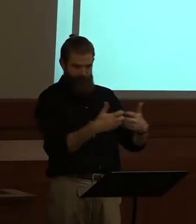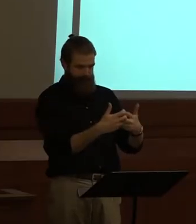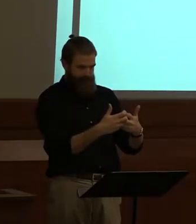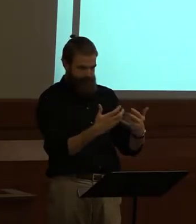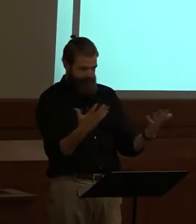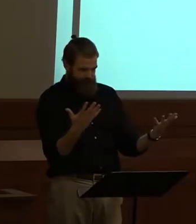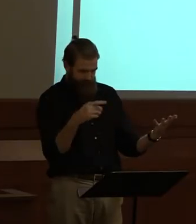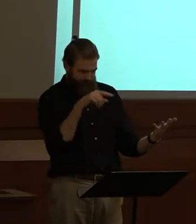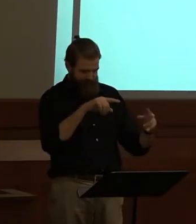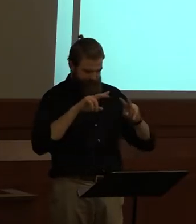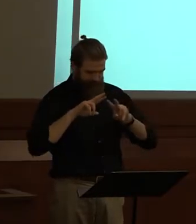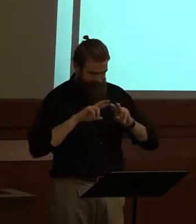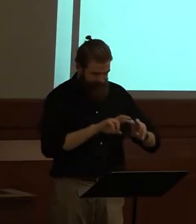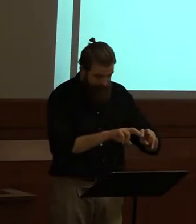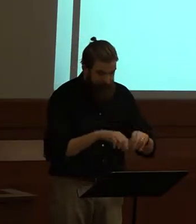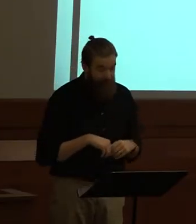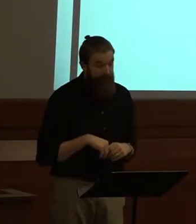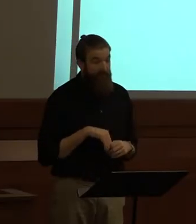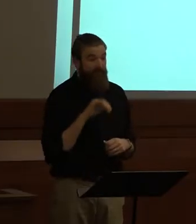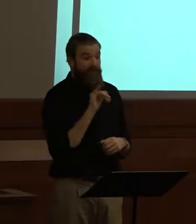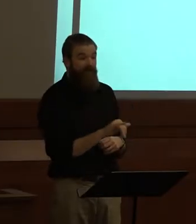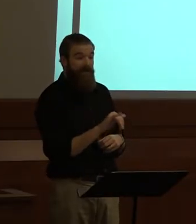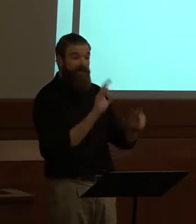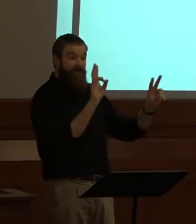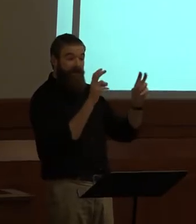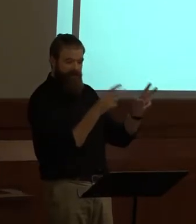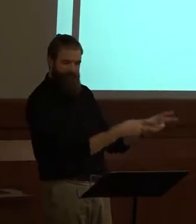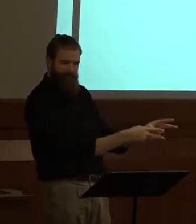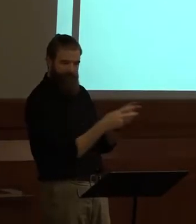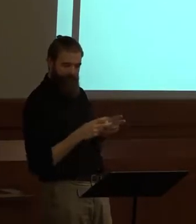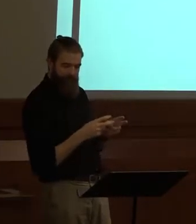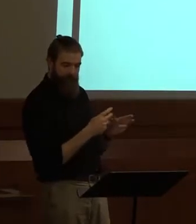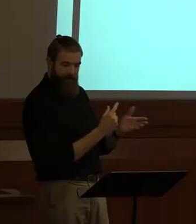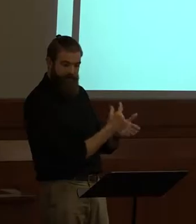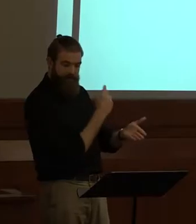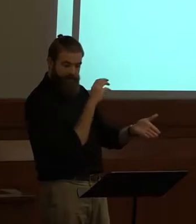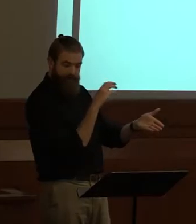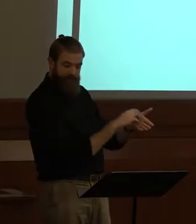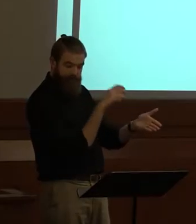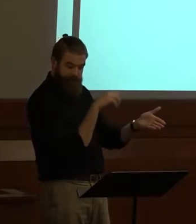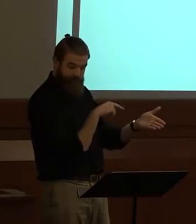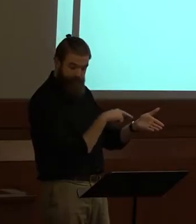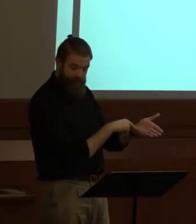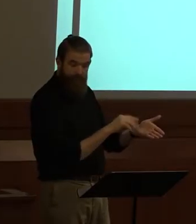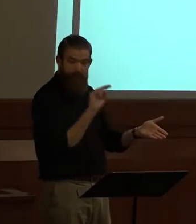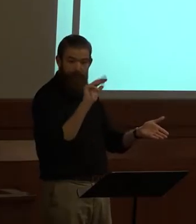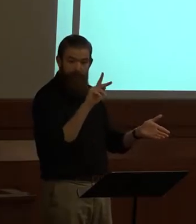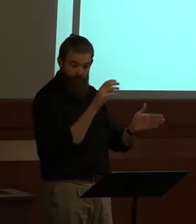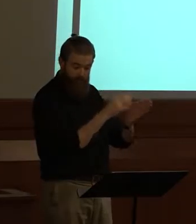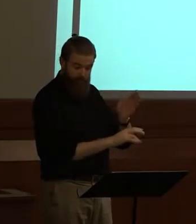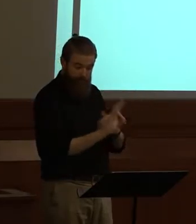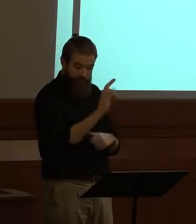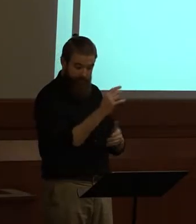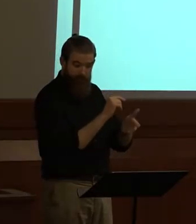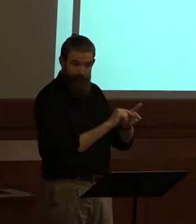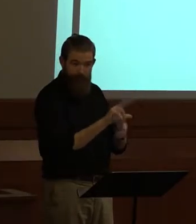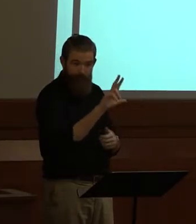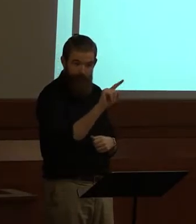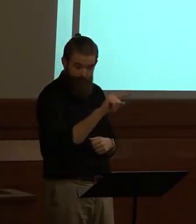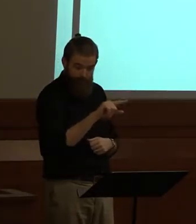So I'm going to read the passage to you. They brought to him a man who was deaf, and taking him aside